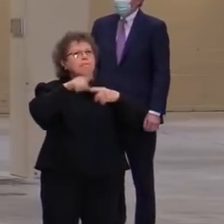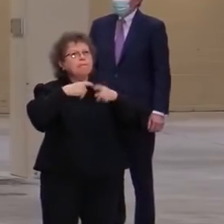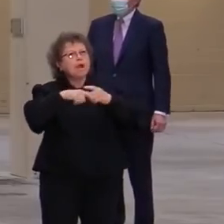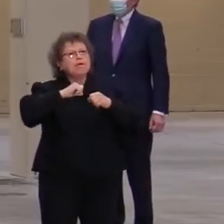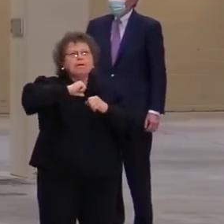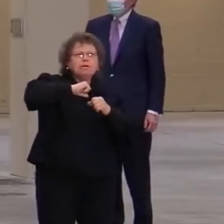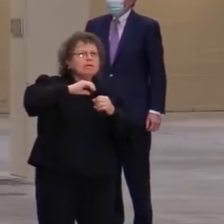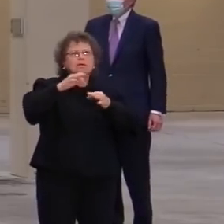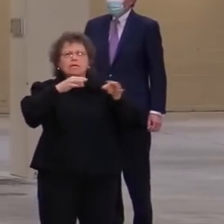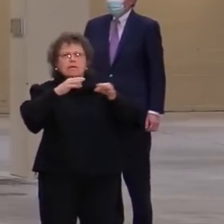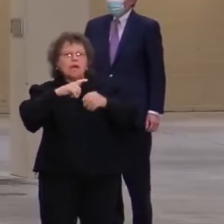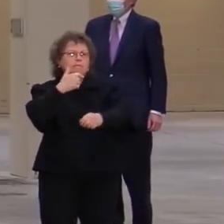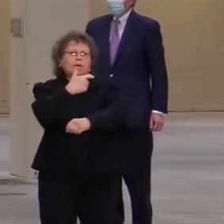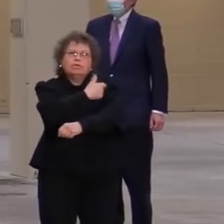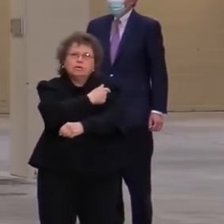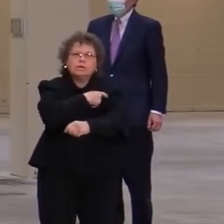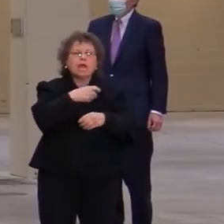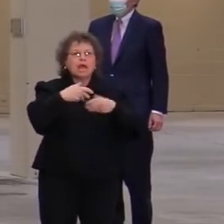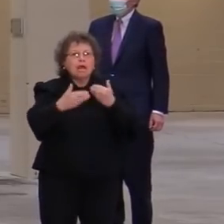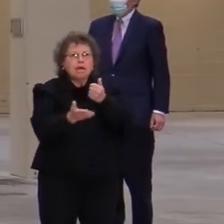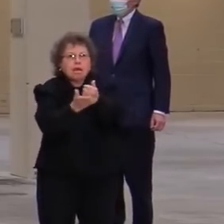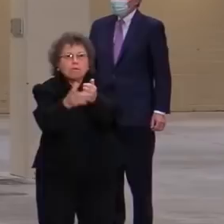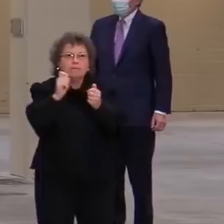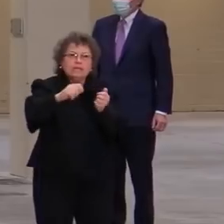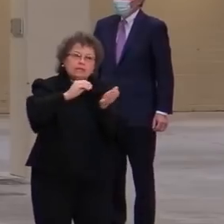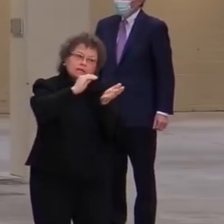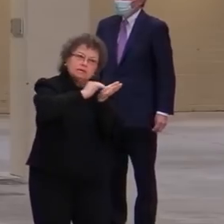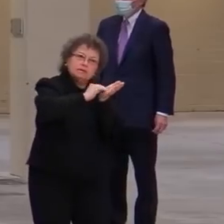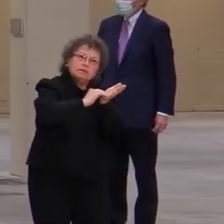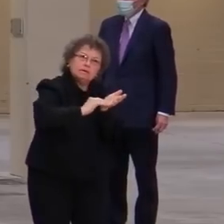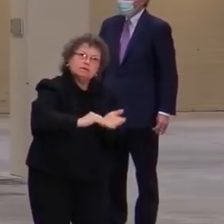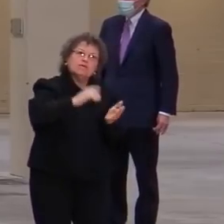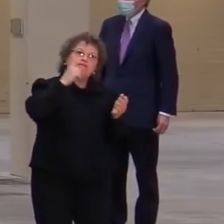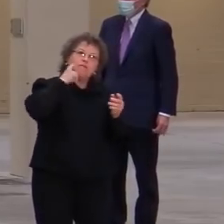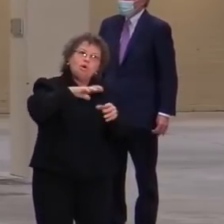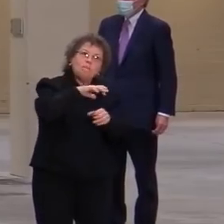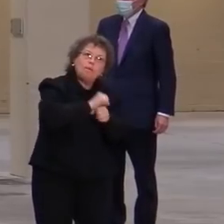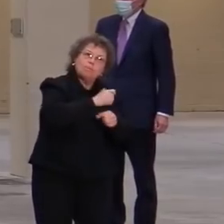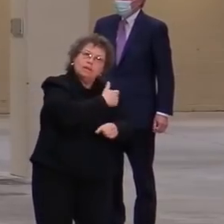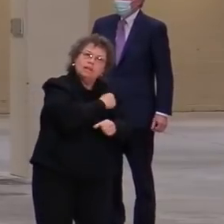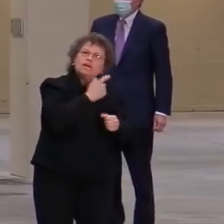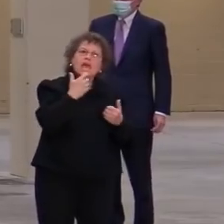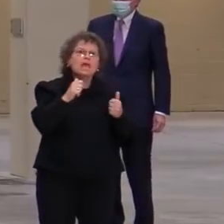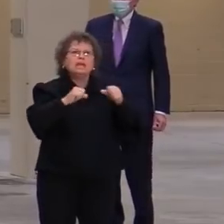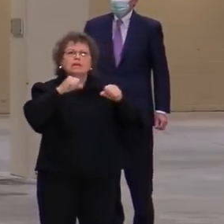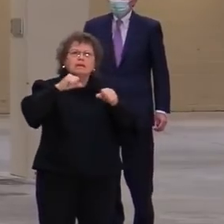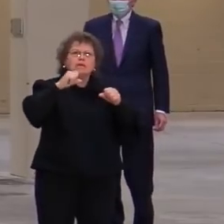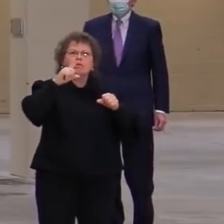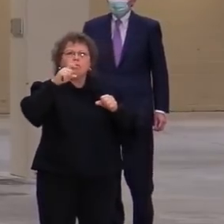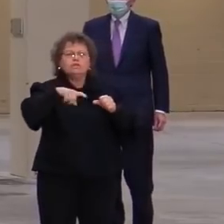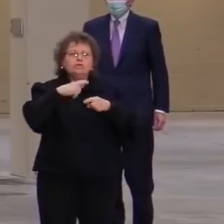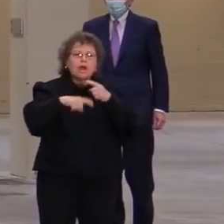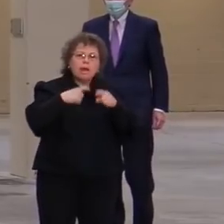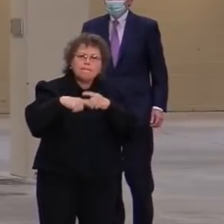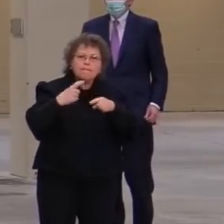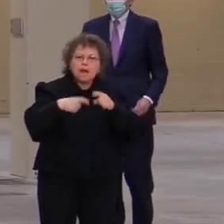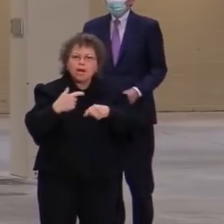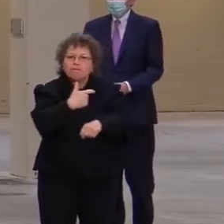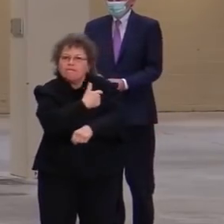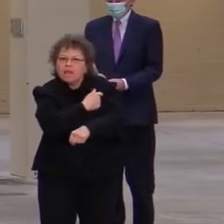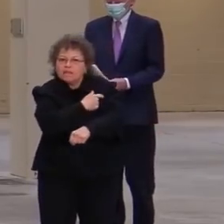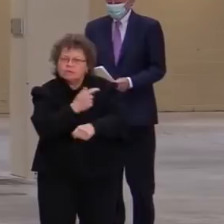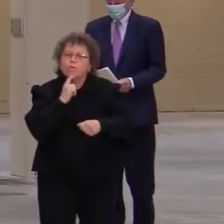All, to help residents sign up for appointments and address questions people may have and barriers people may have about